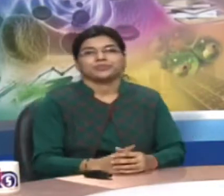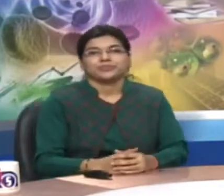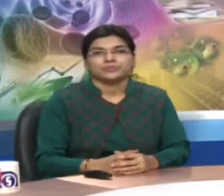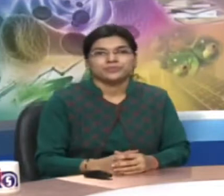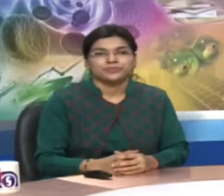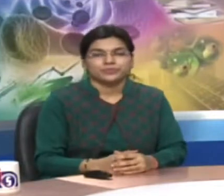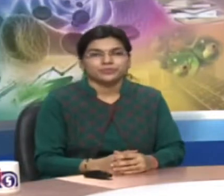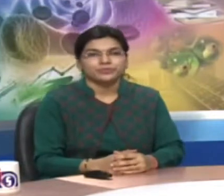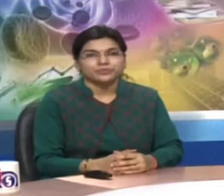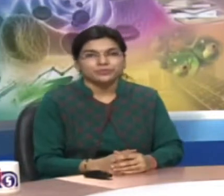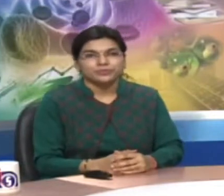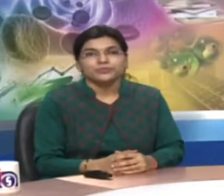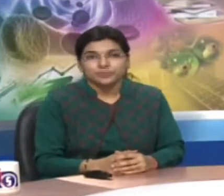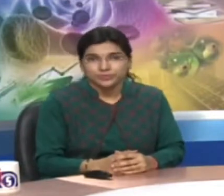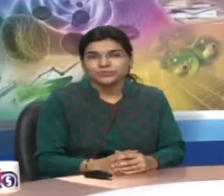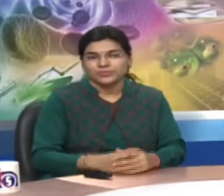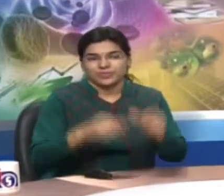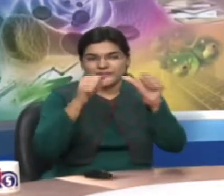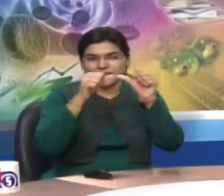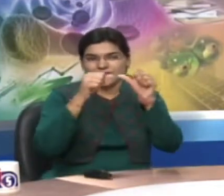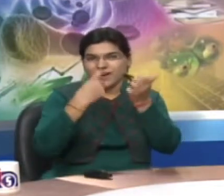And if it is plural,